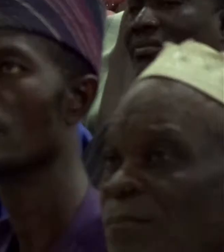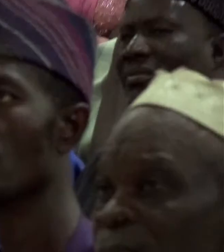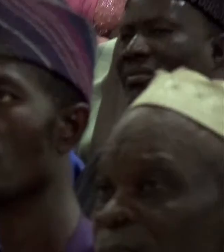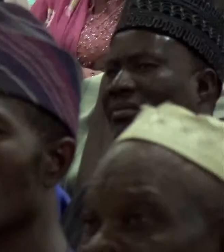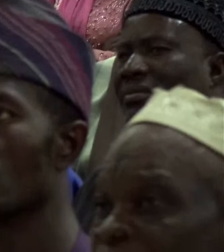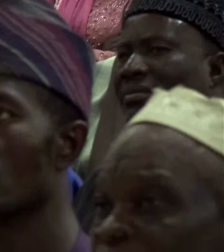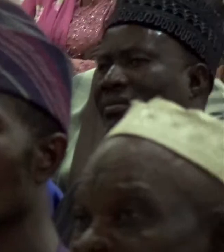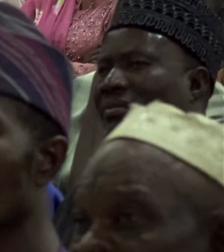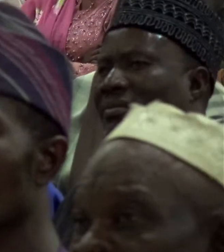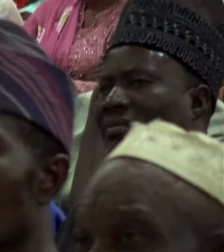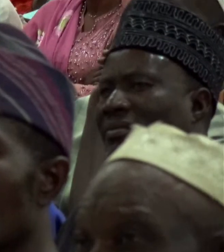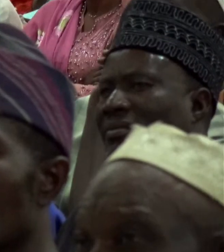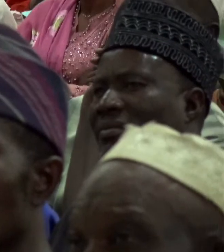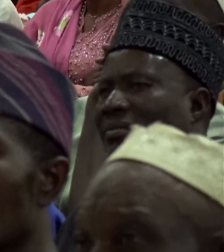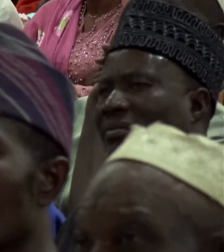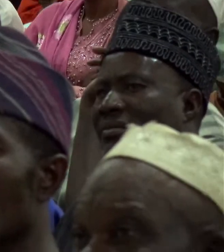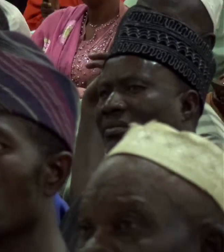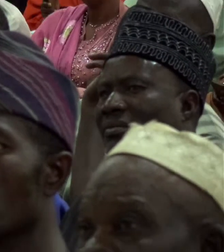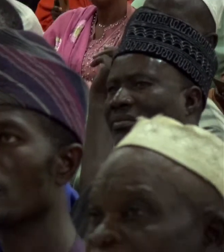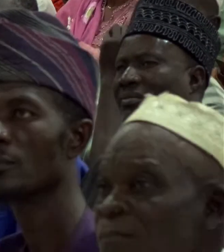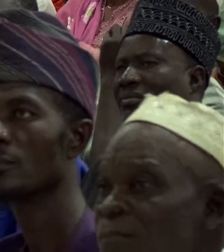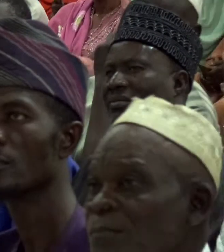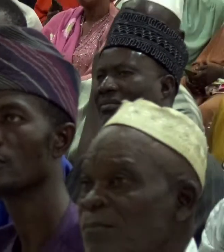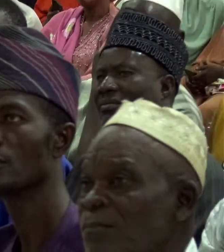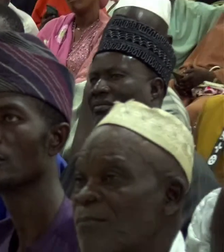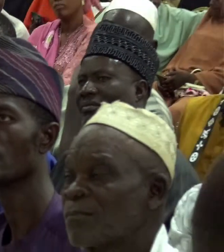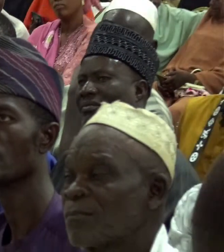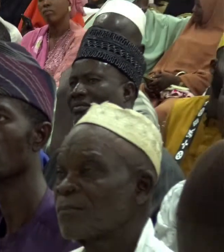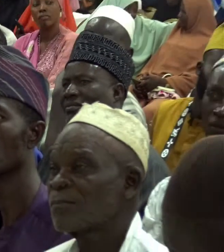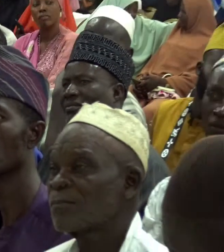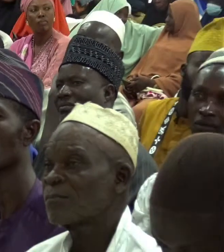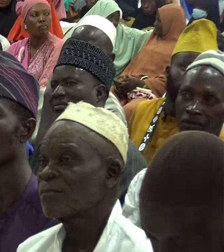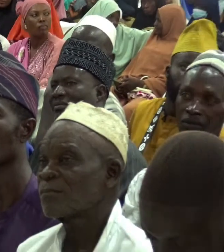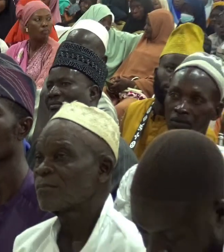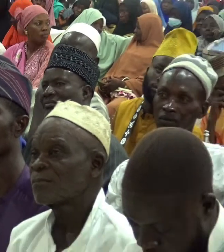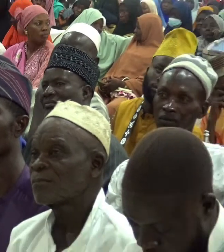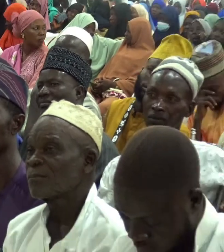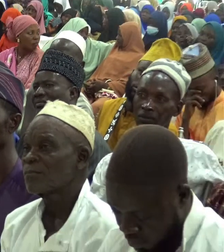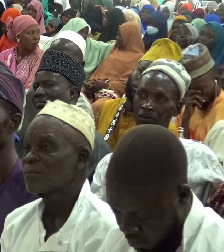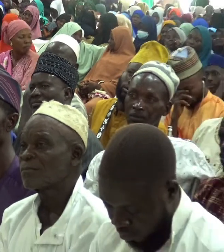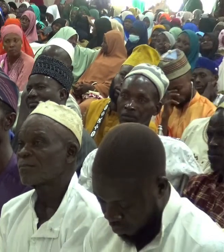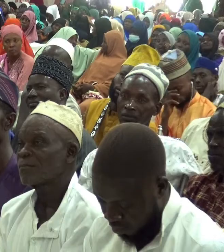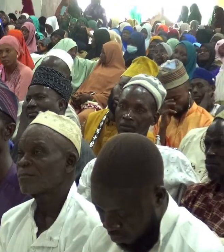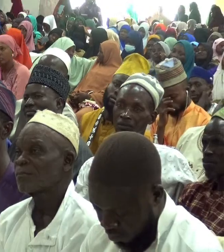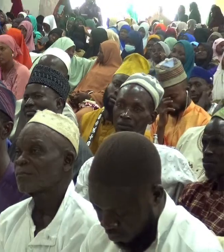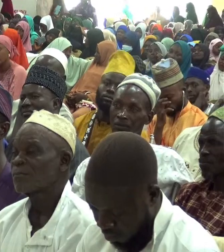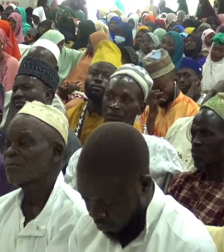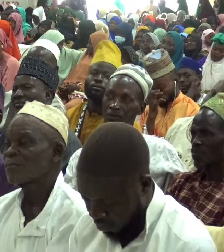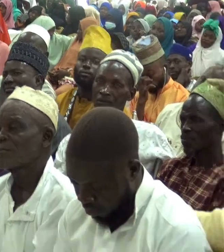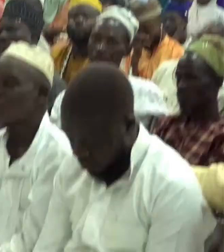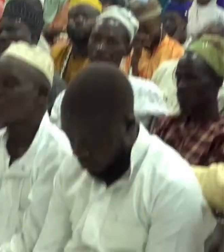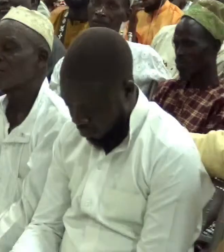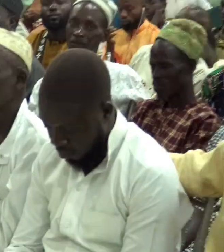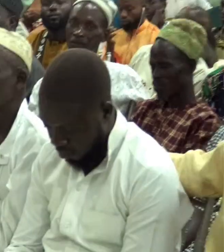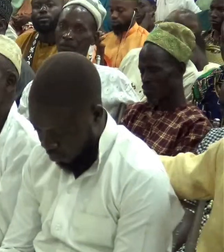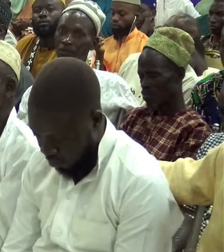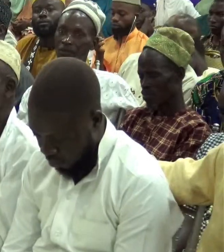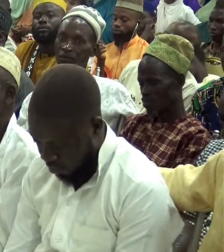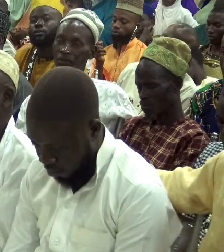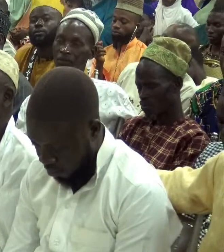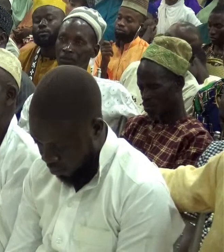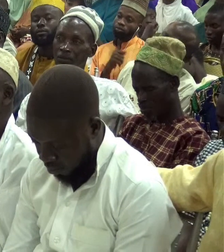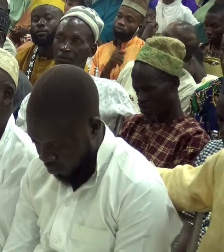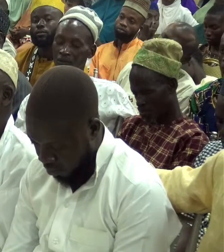guarded jealously. Bolo Sefenu, check Surah An-Nisa chapter 458. Time is no longer by my side. And that is why Allah will tell you